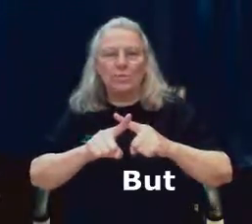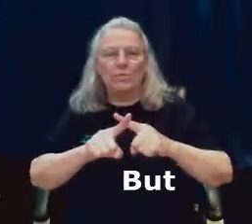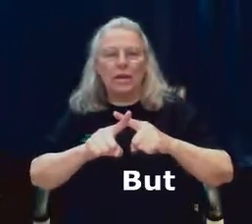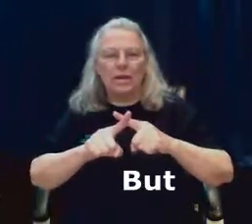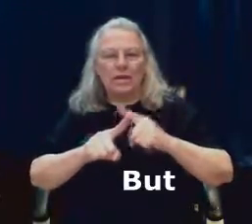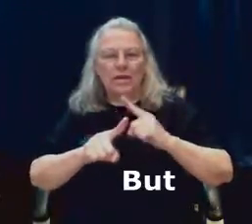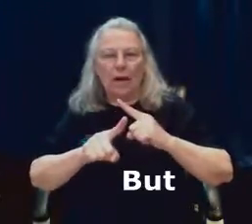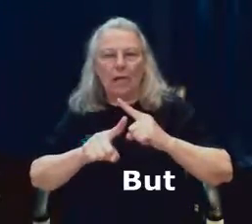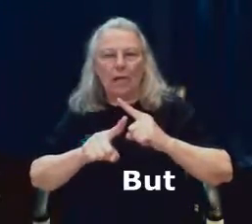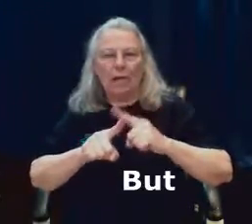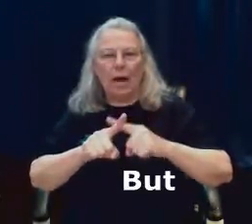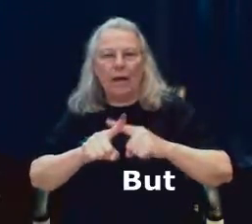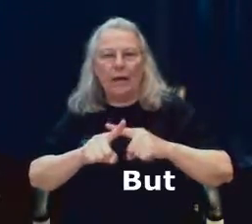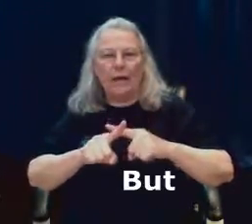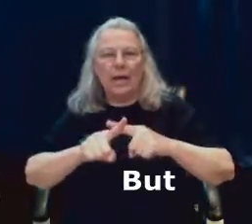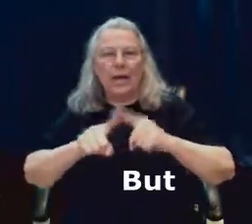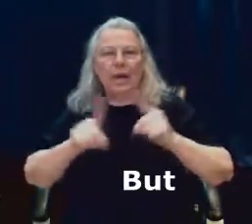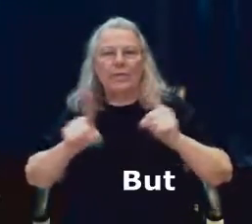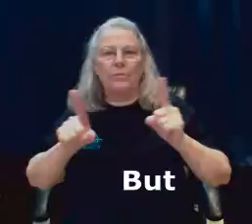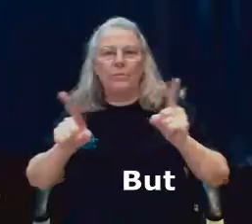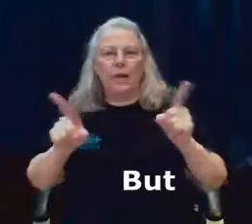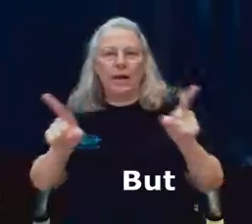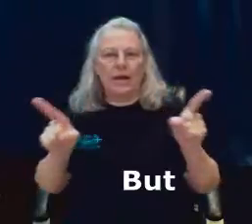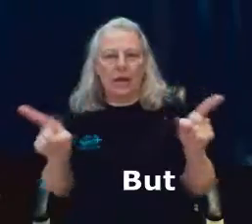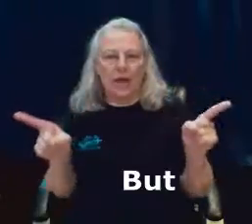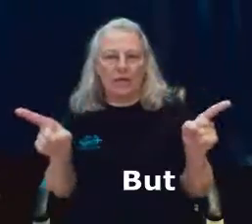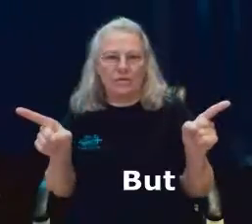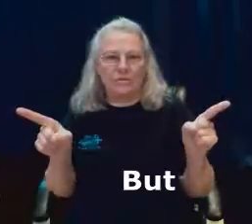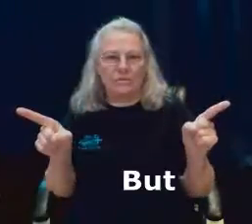them, dominant behind, and then bring it out.